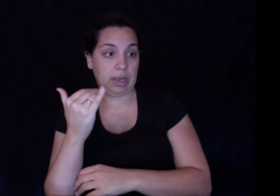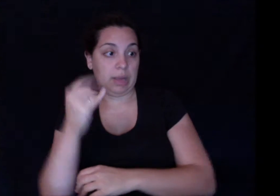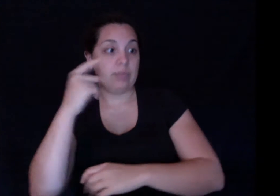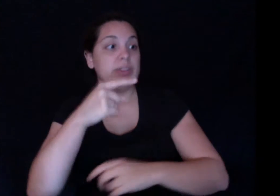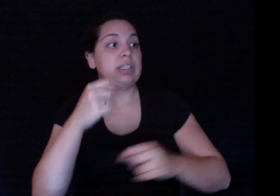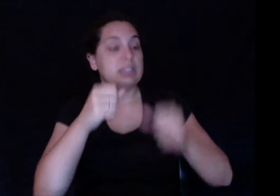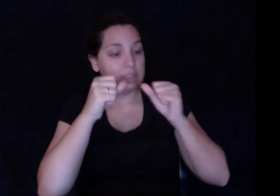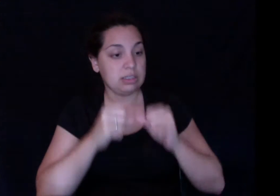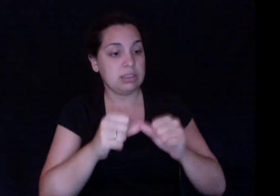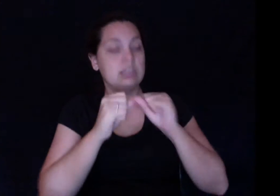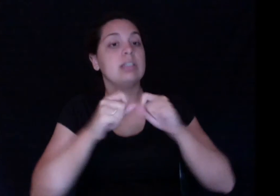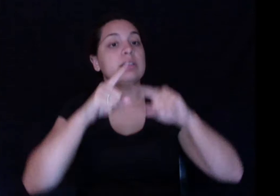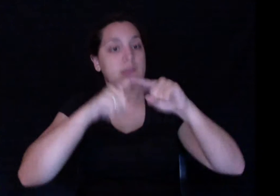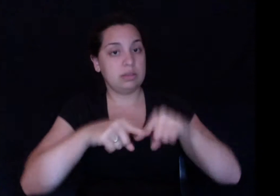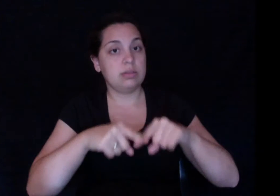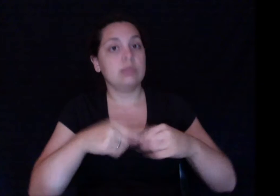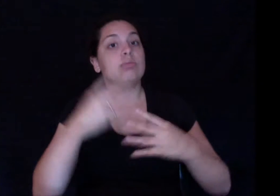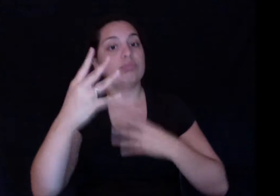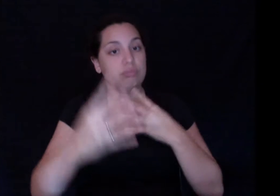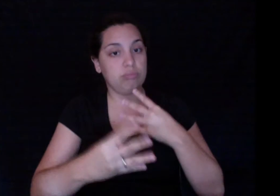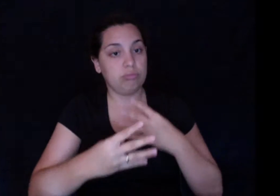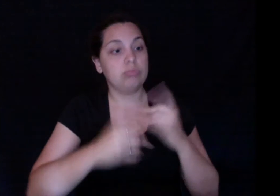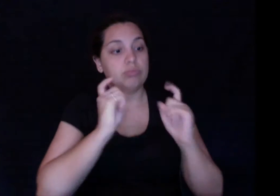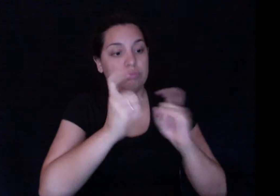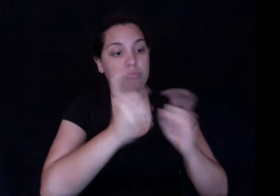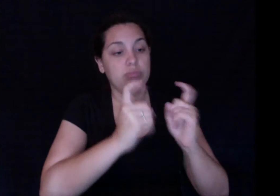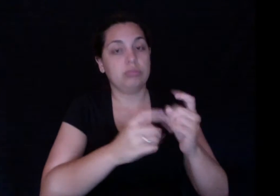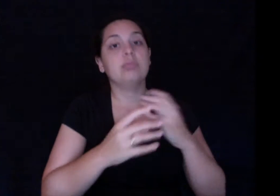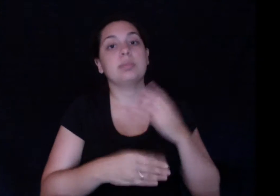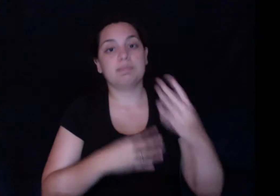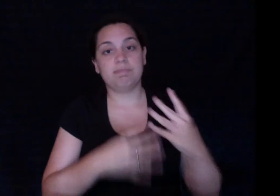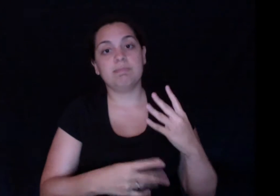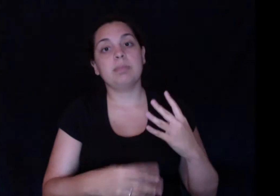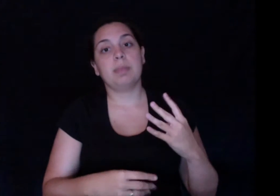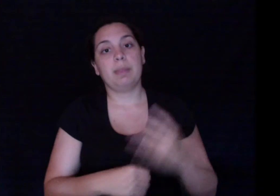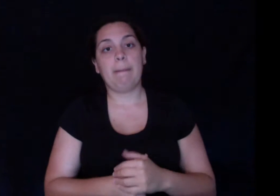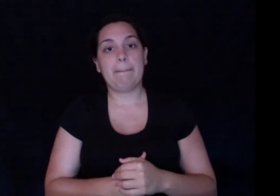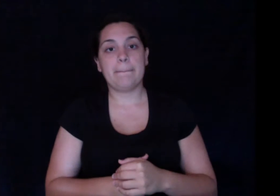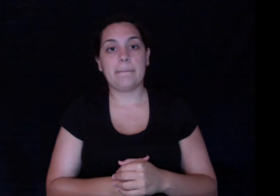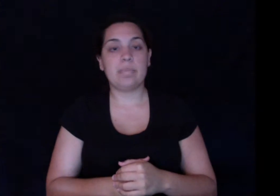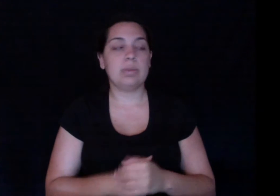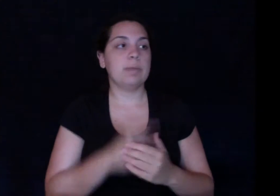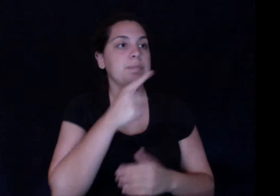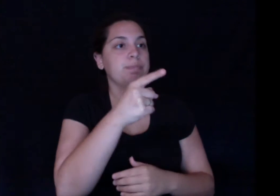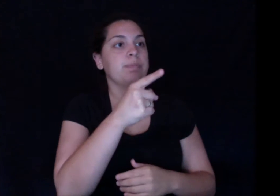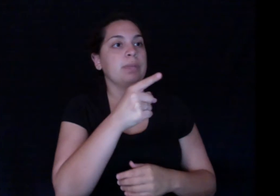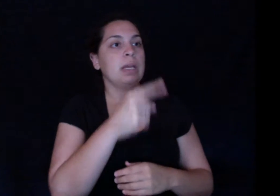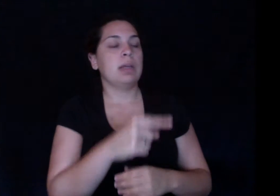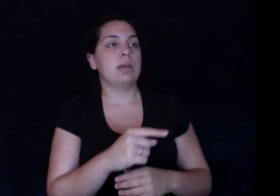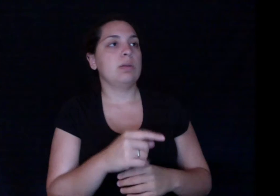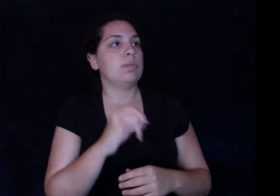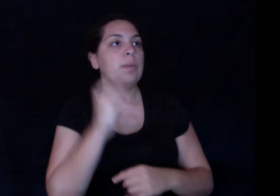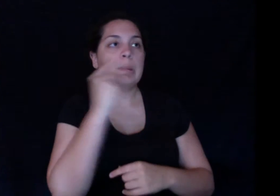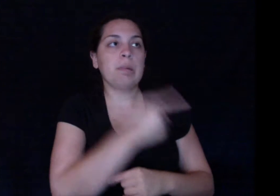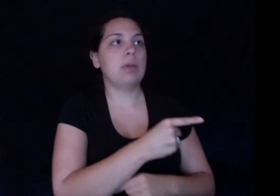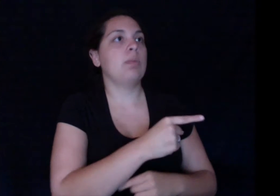as I say, it doesn't hurt. It doesn't cost me anything, so I keep going. Probably about 30 times a year I try to get in. But